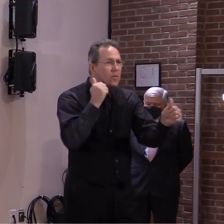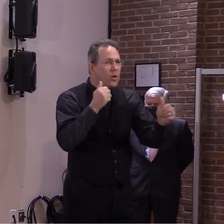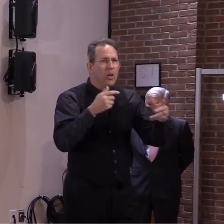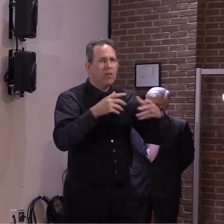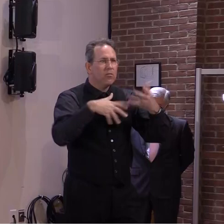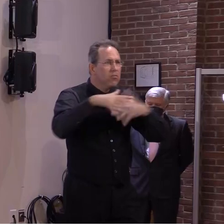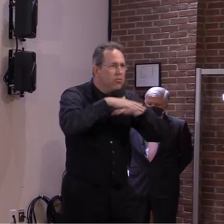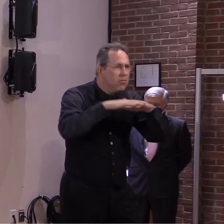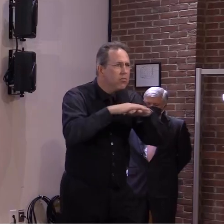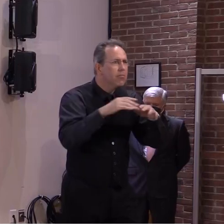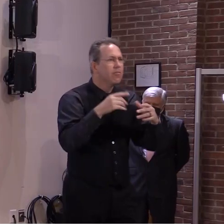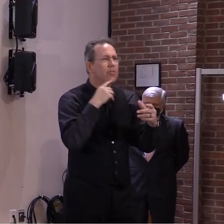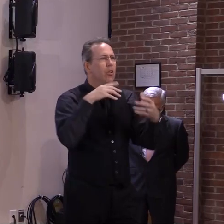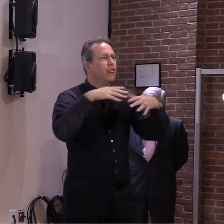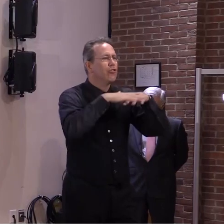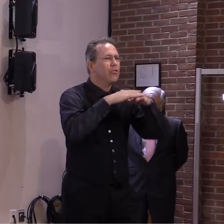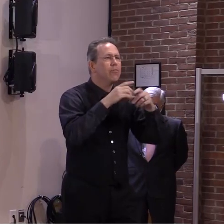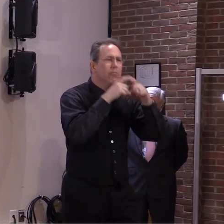Okay, thank you.